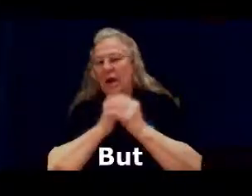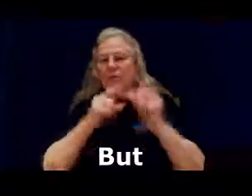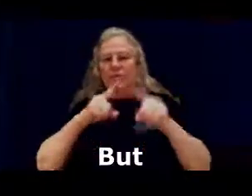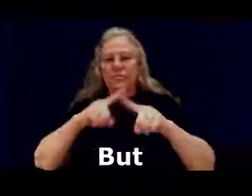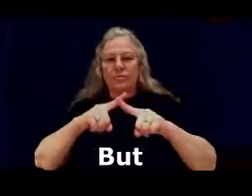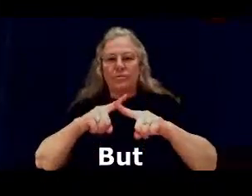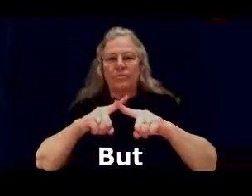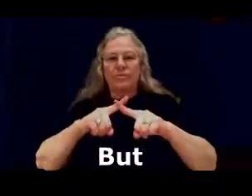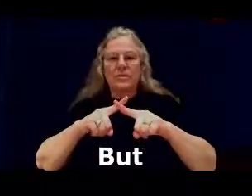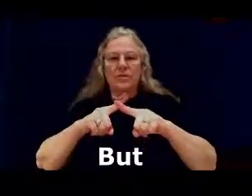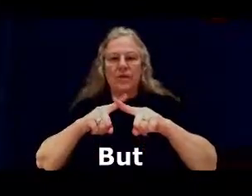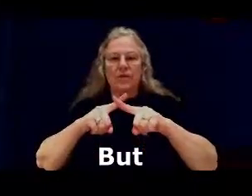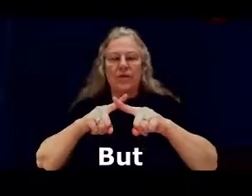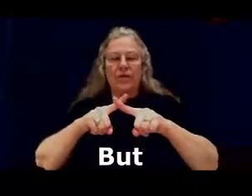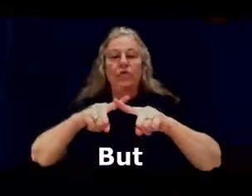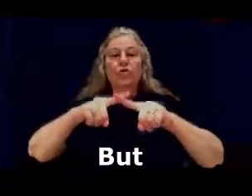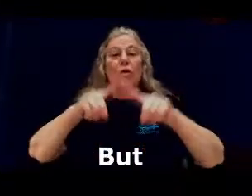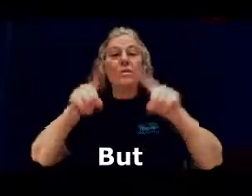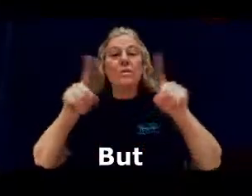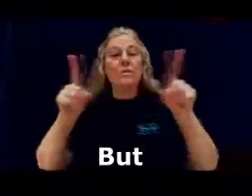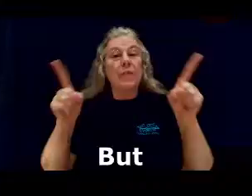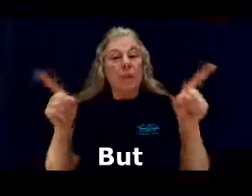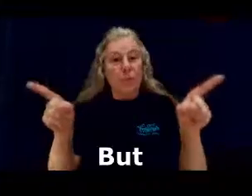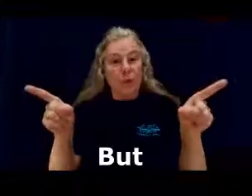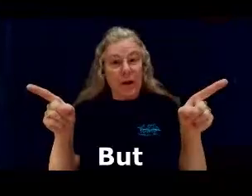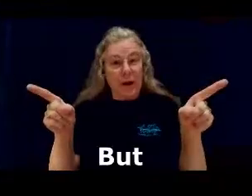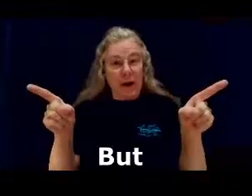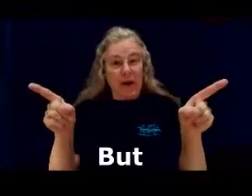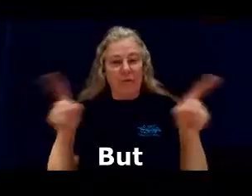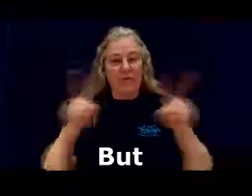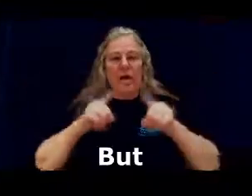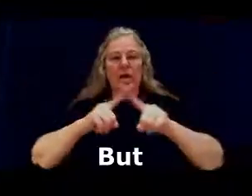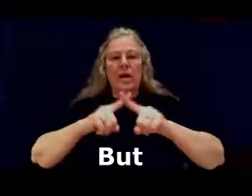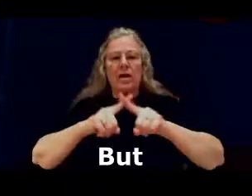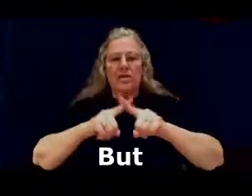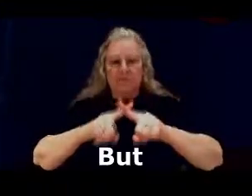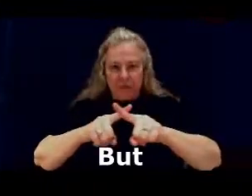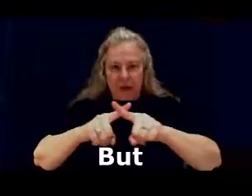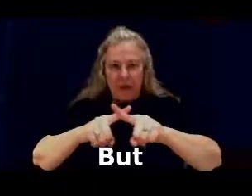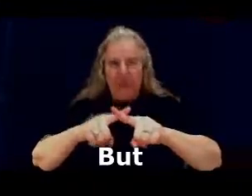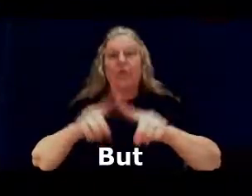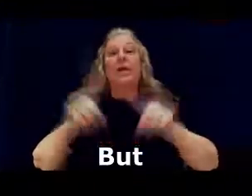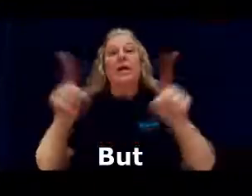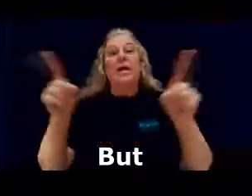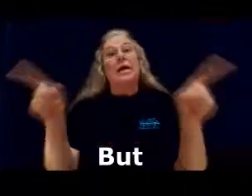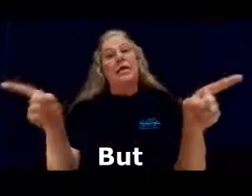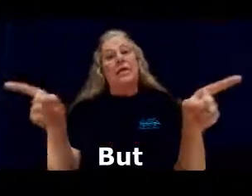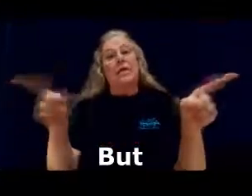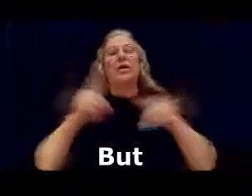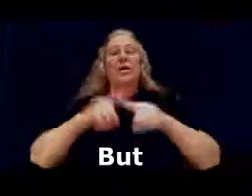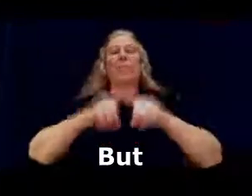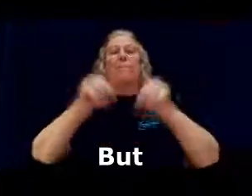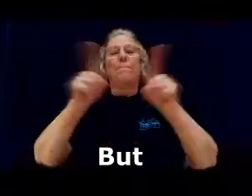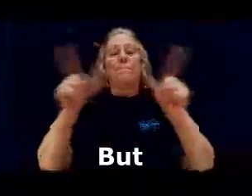But take your fingers, cross them, and bring them out. It's not here, it's out there.